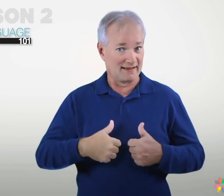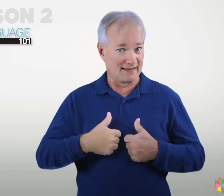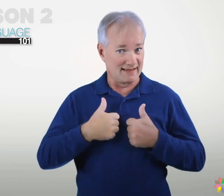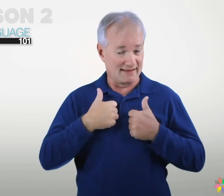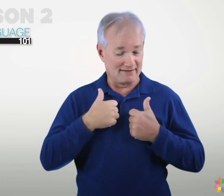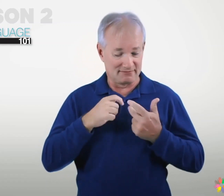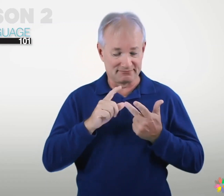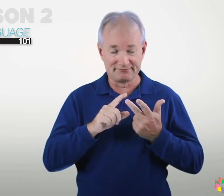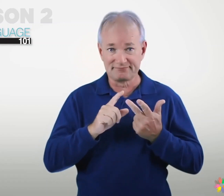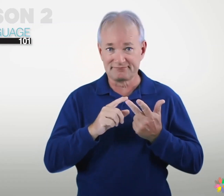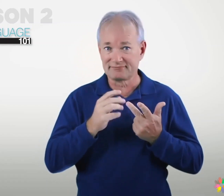fingerspell your name,